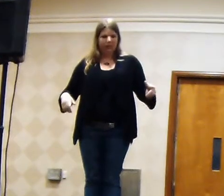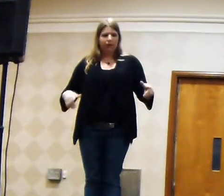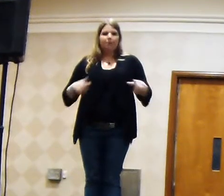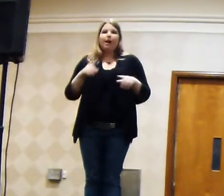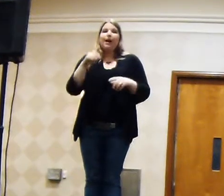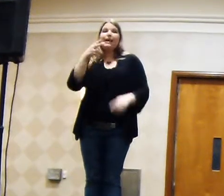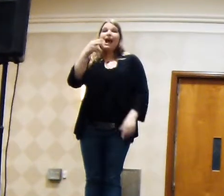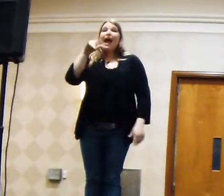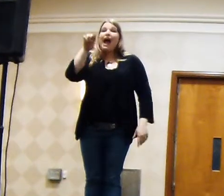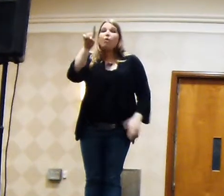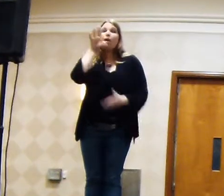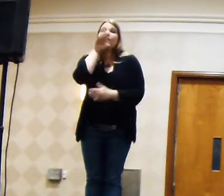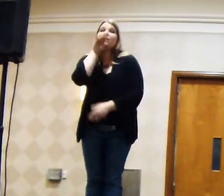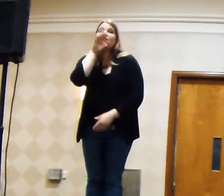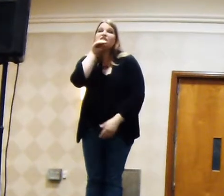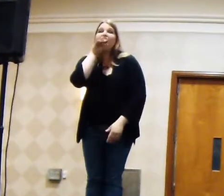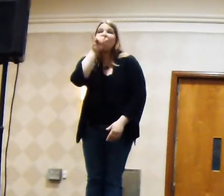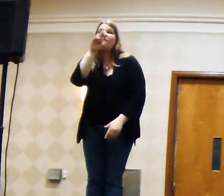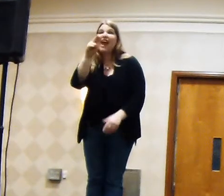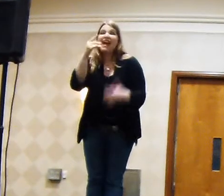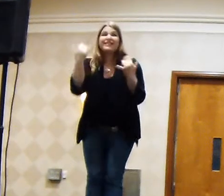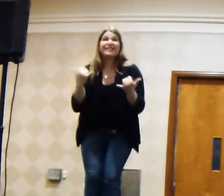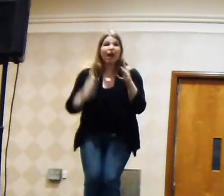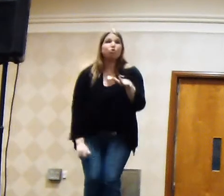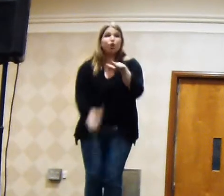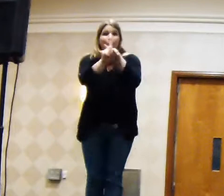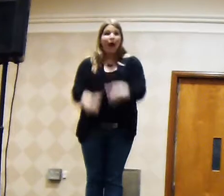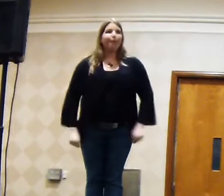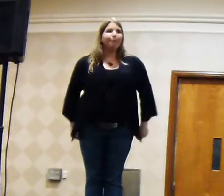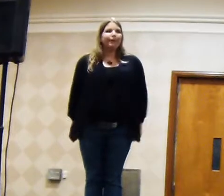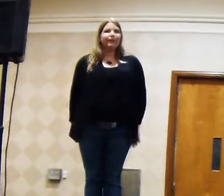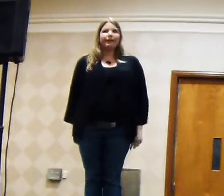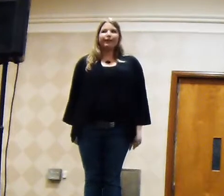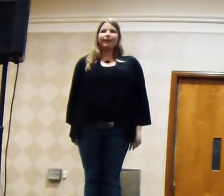Howard the Duck fans have come out of the closet.